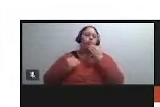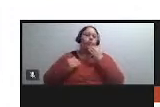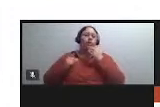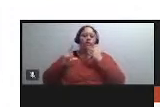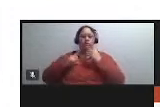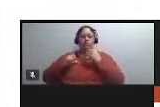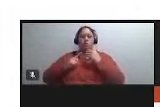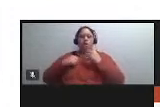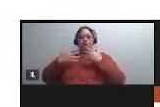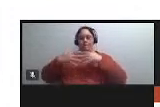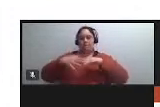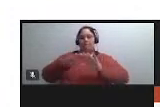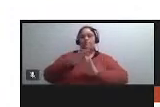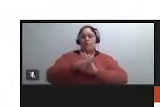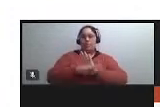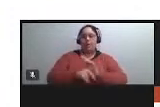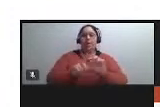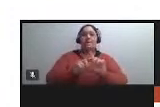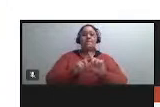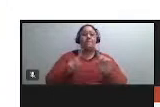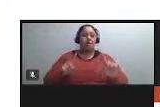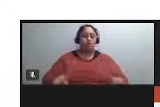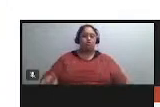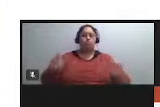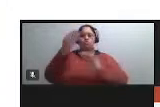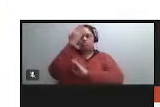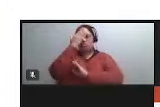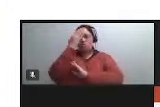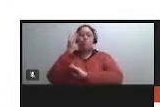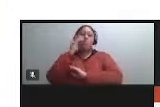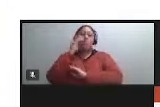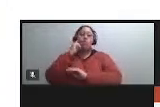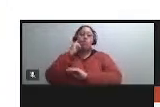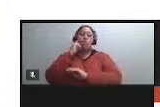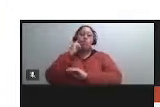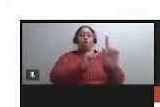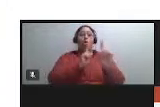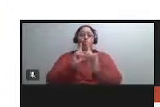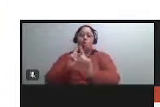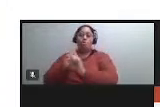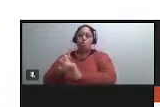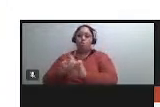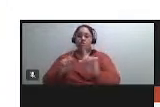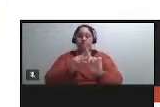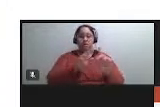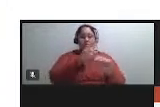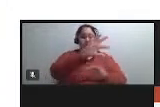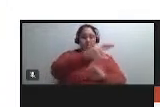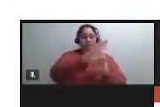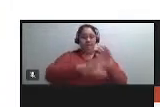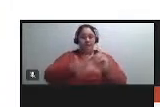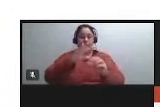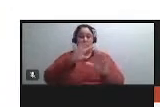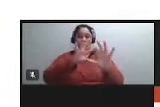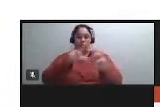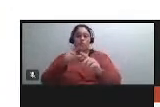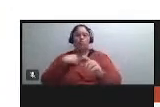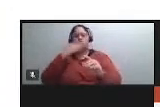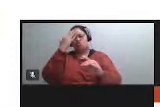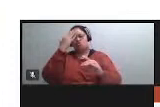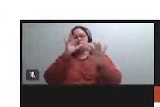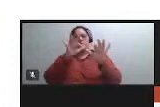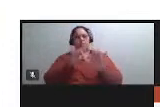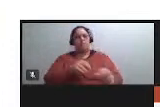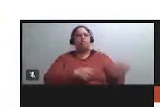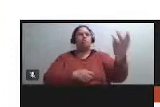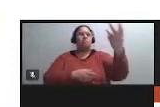implemented. However, because it was known that when we go to various areas in the province, people would raise, obviously,